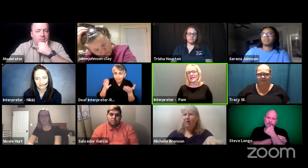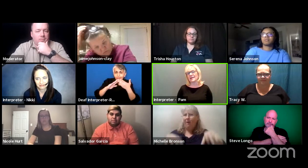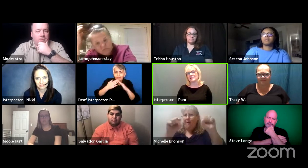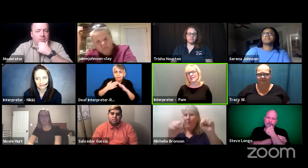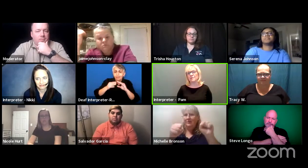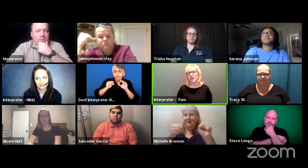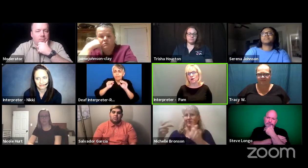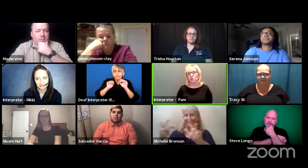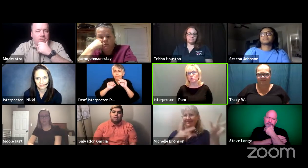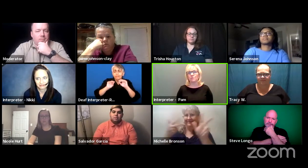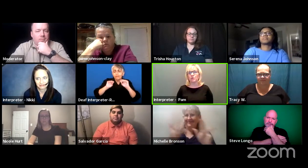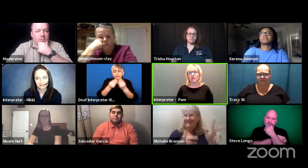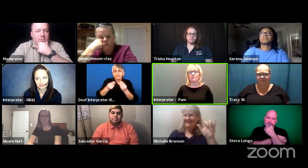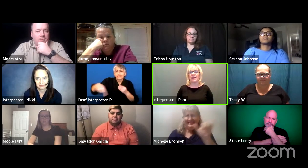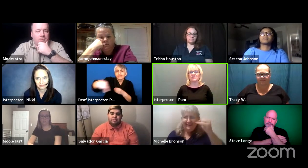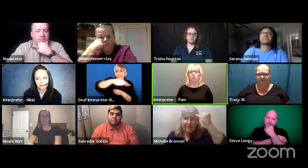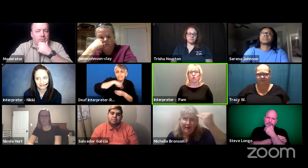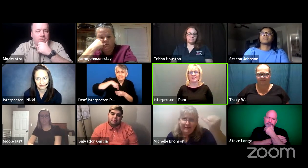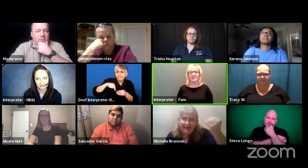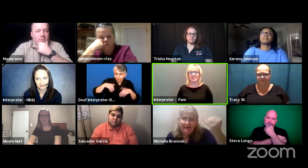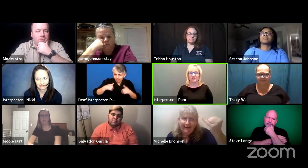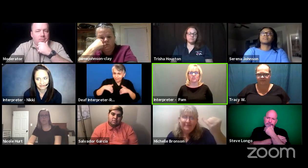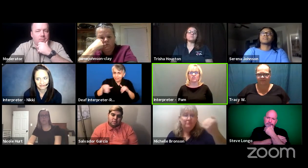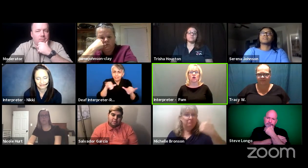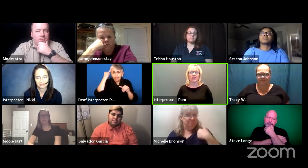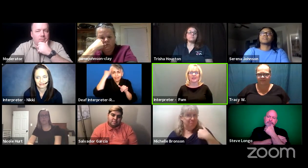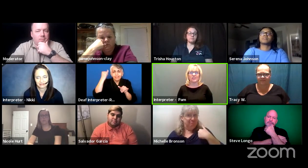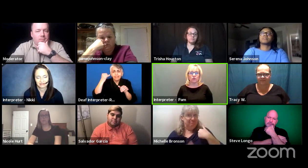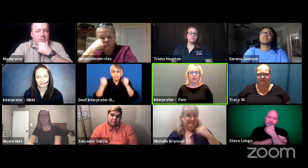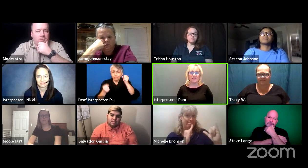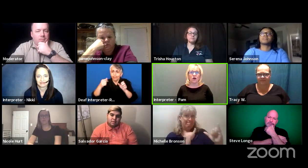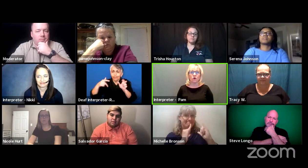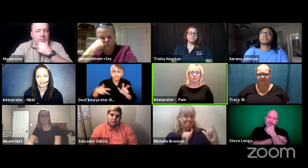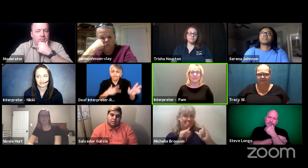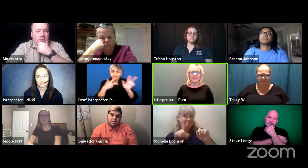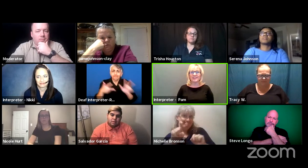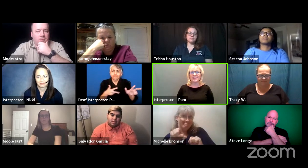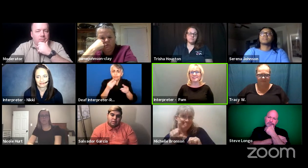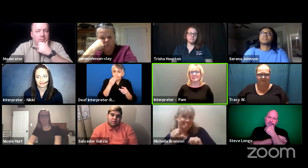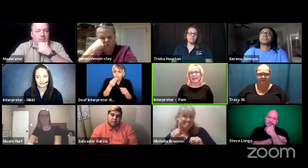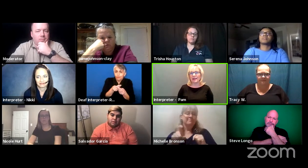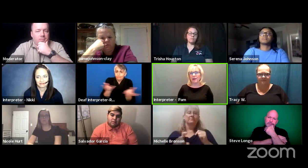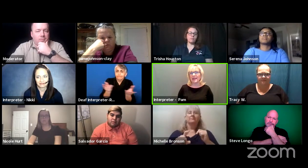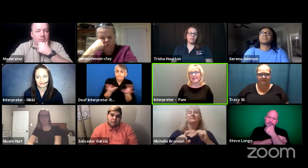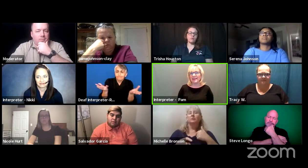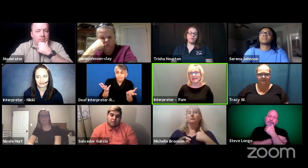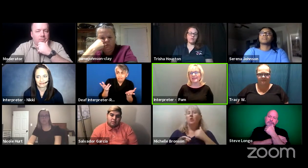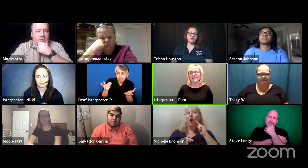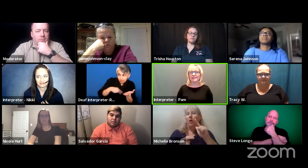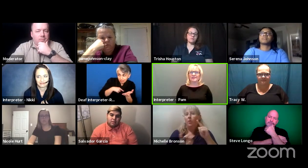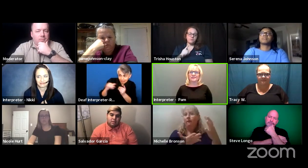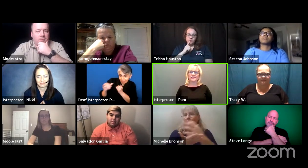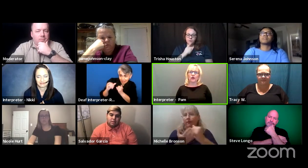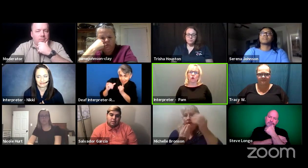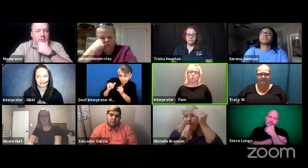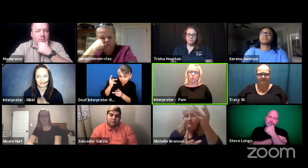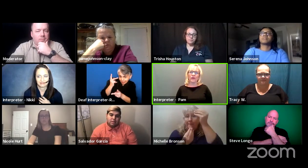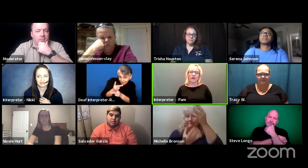many CBOs, community-based organizations, are continuing to host this same idea. So we